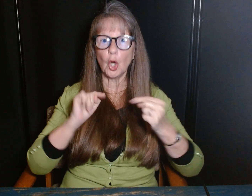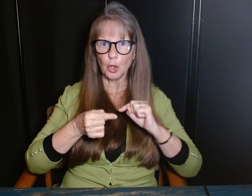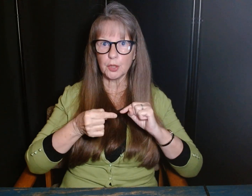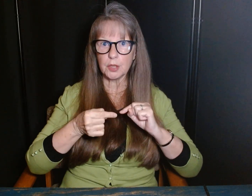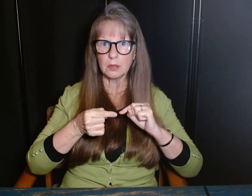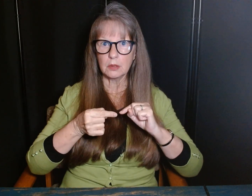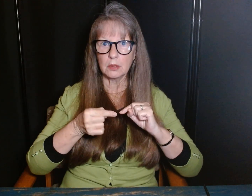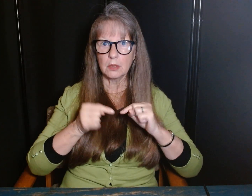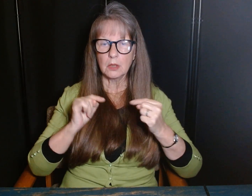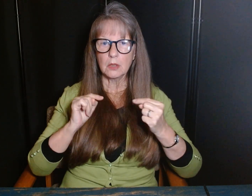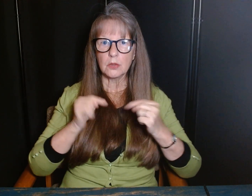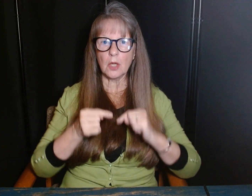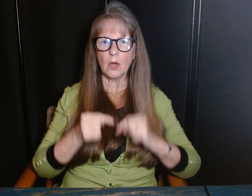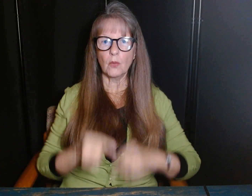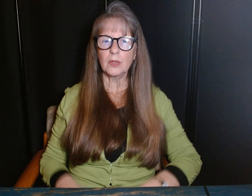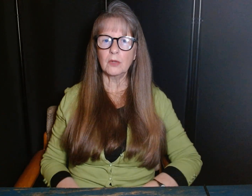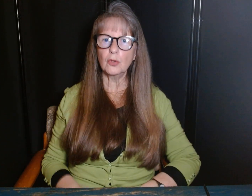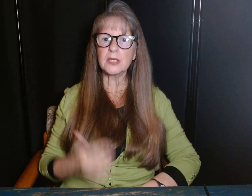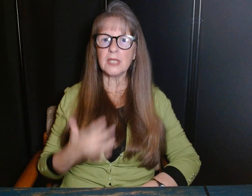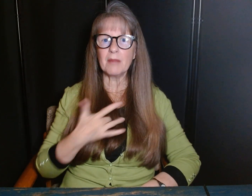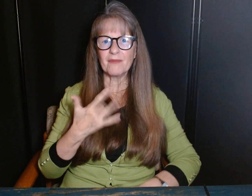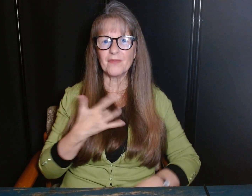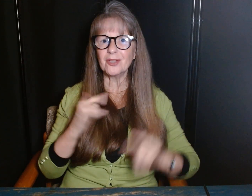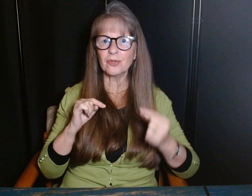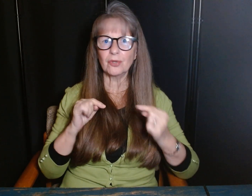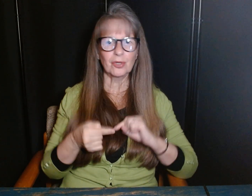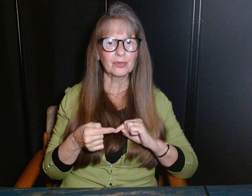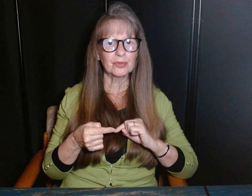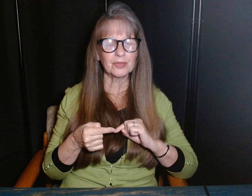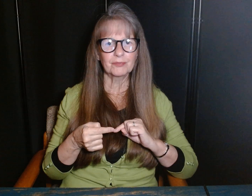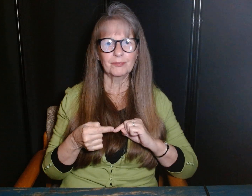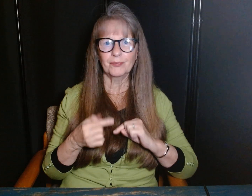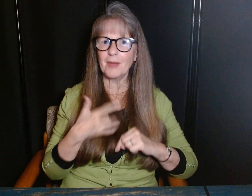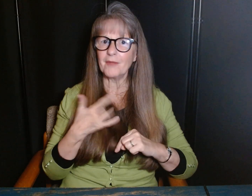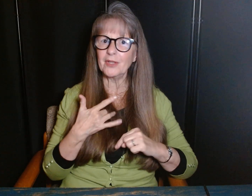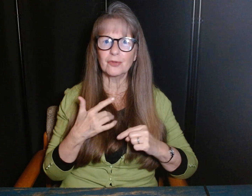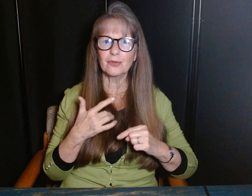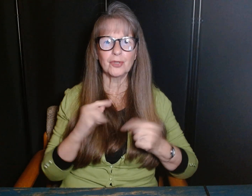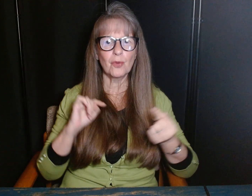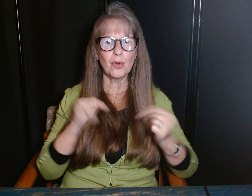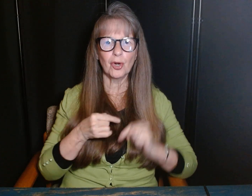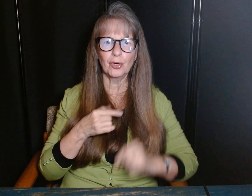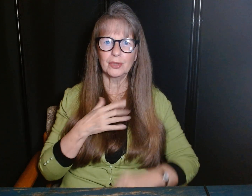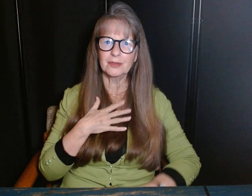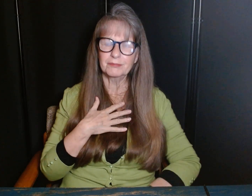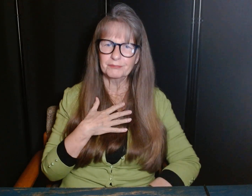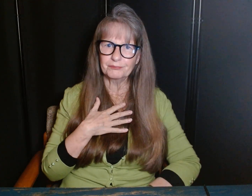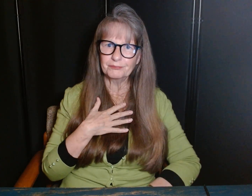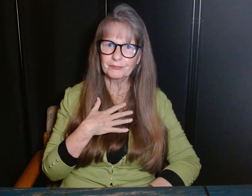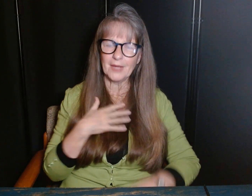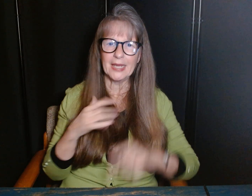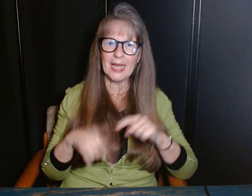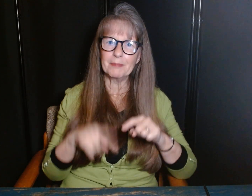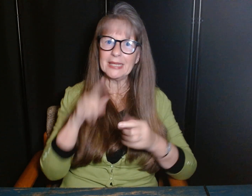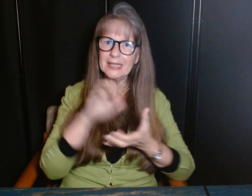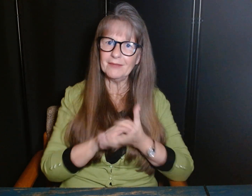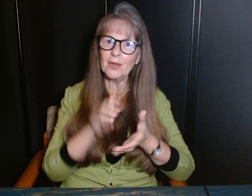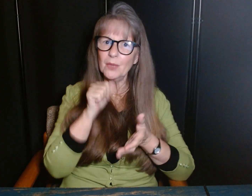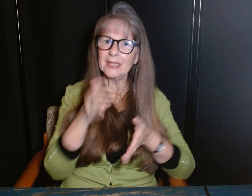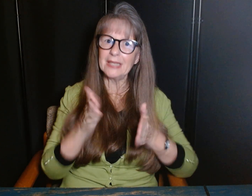hurt. So you could say, my feelings are hurt. My feelings are so hurt. I can't believe they wouldn't let me